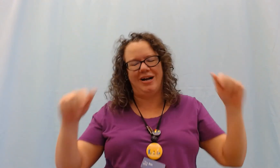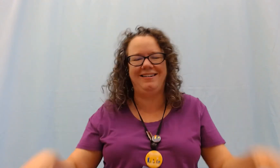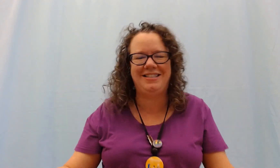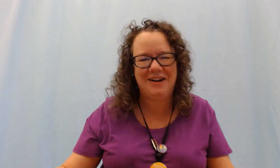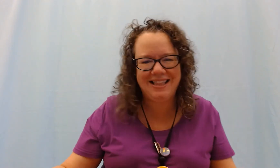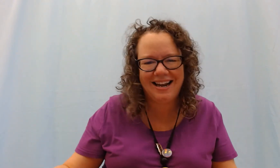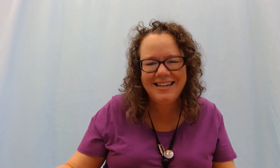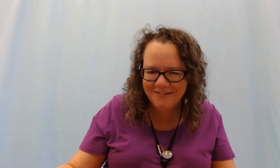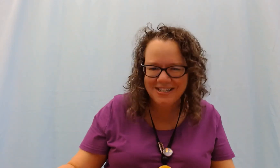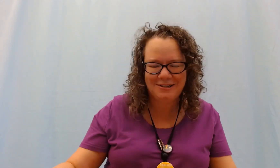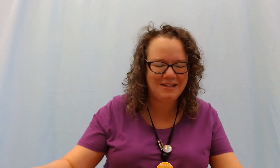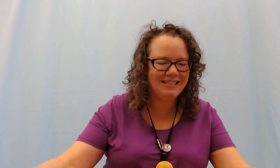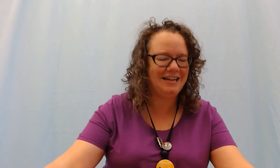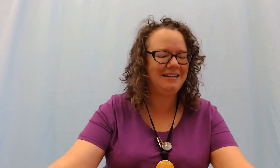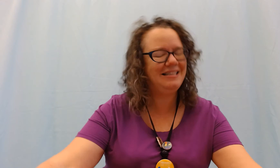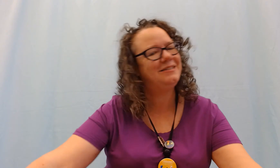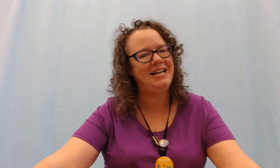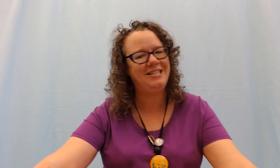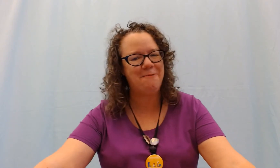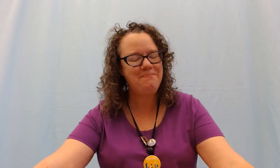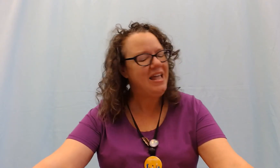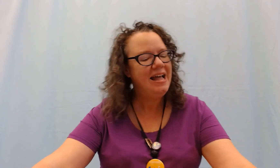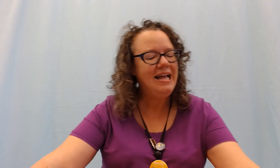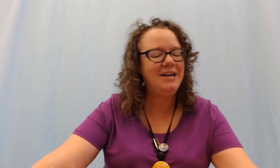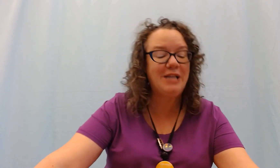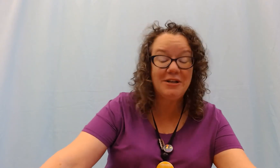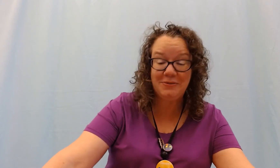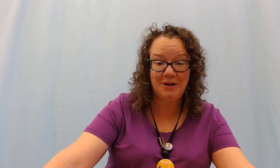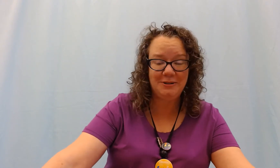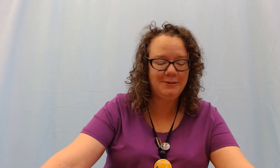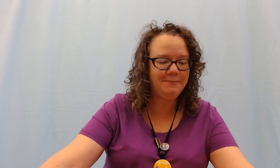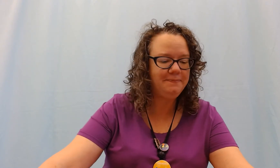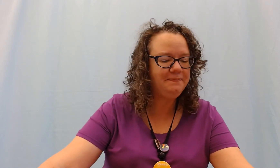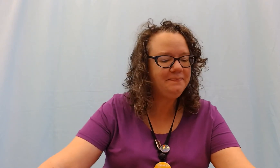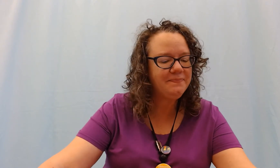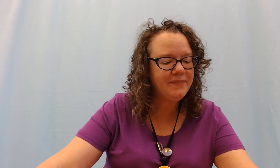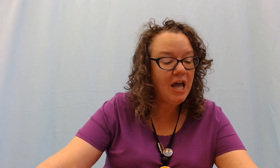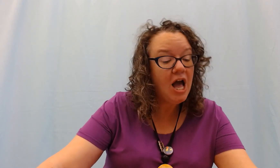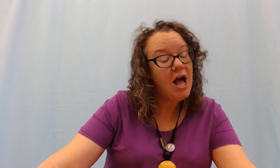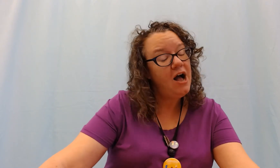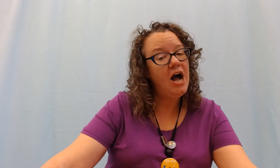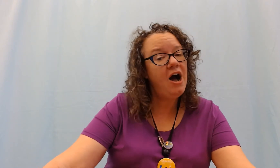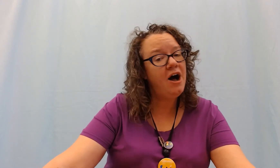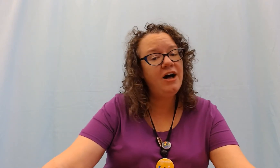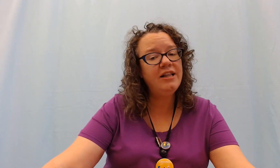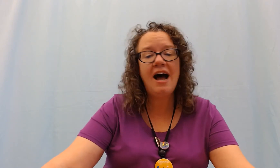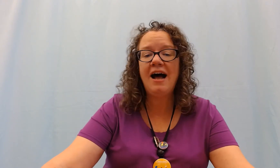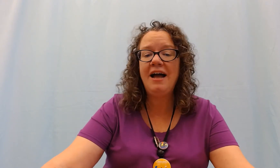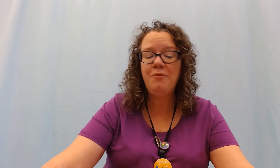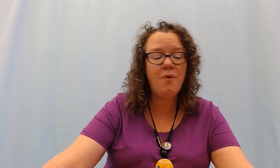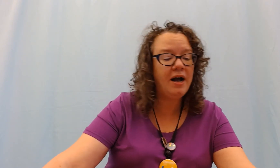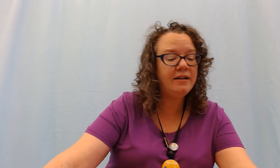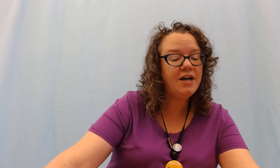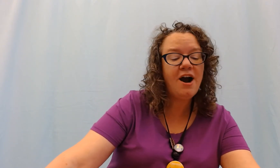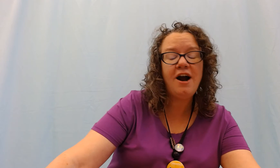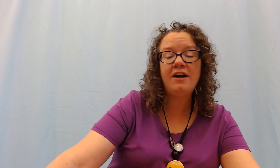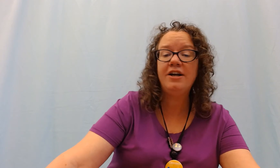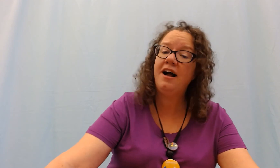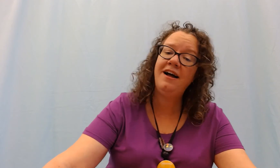And so I thought I'd give you a soothing song this week, too. Here's how this one goes. All I want are